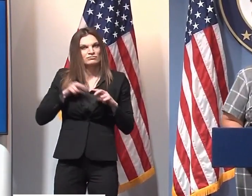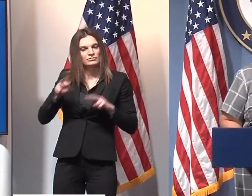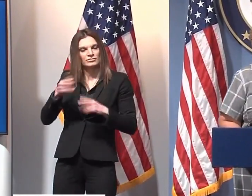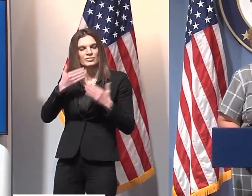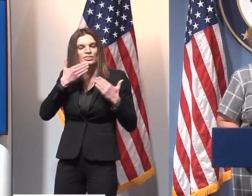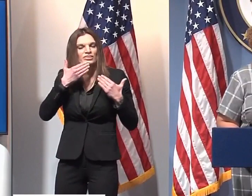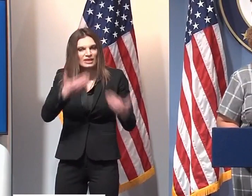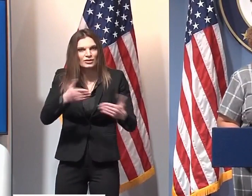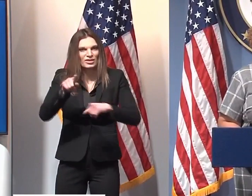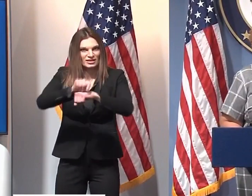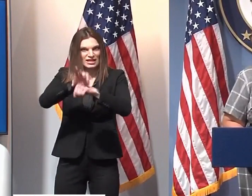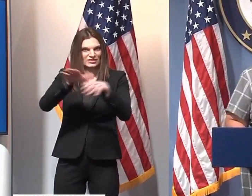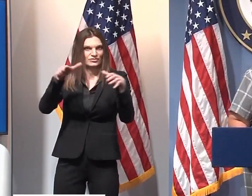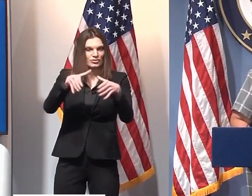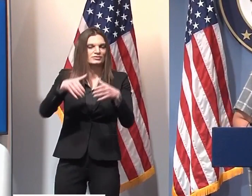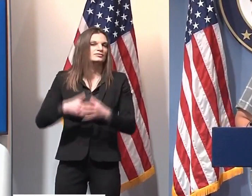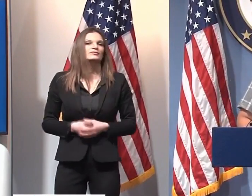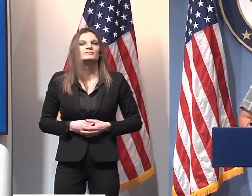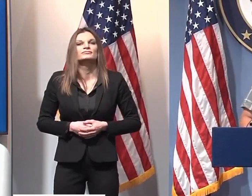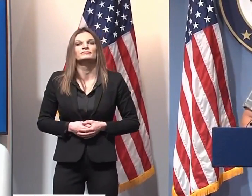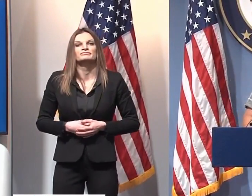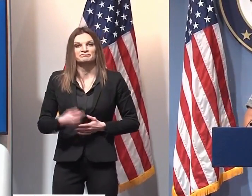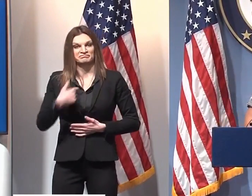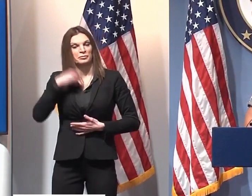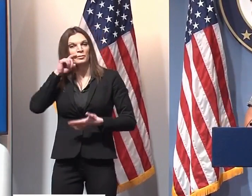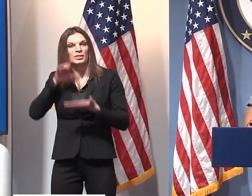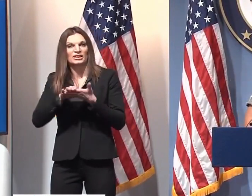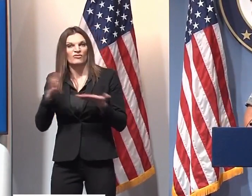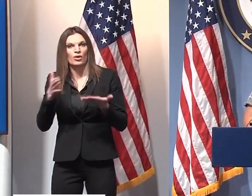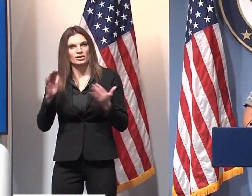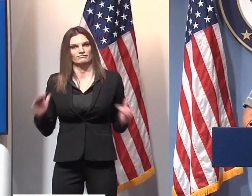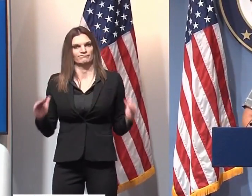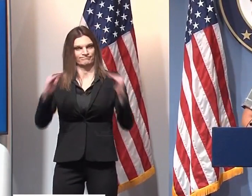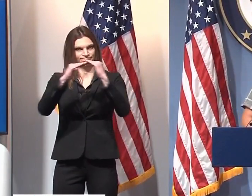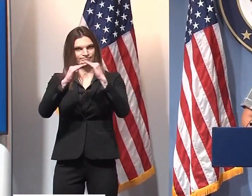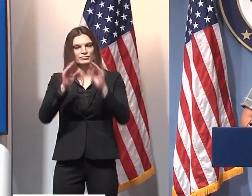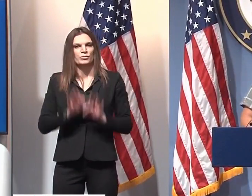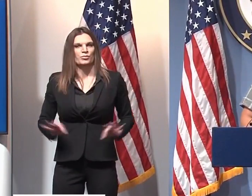give every Michigander access to economic